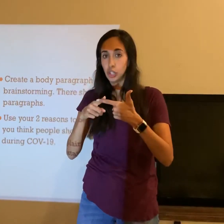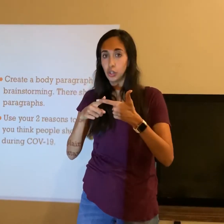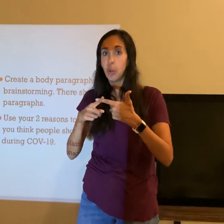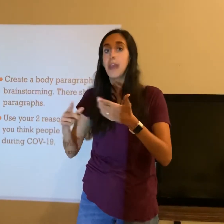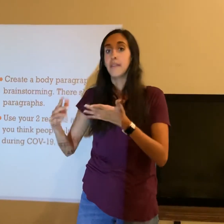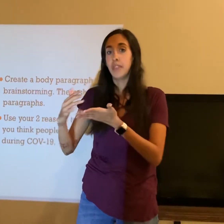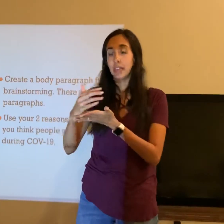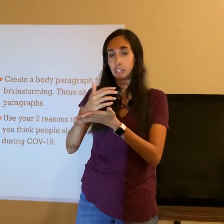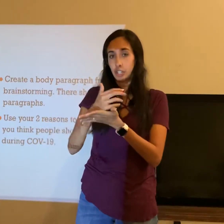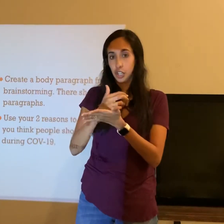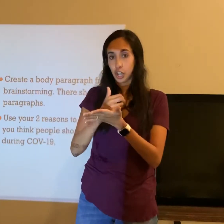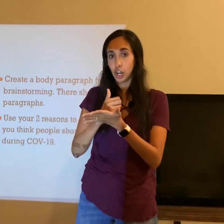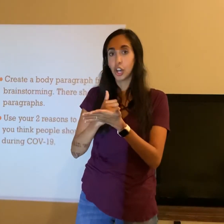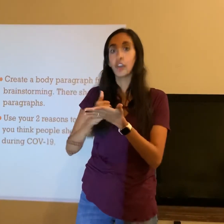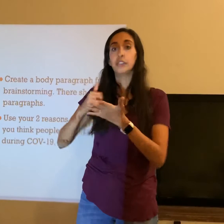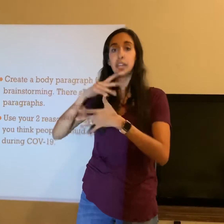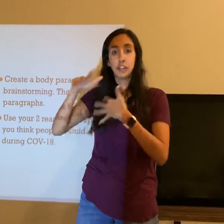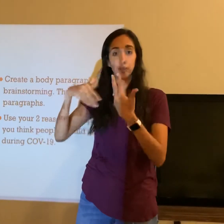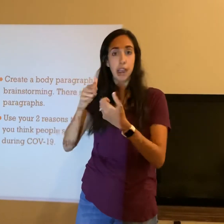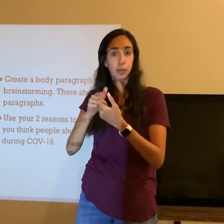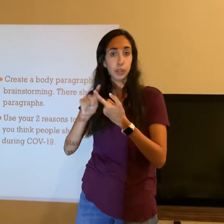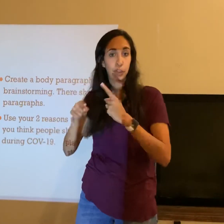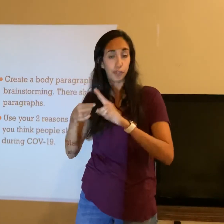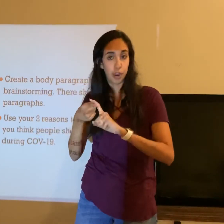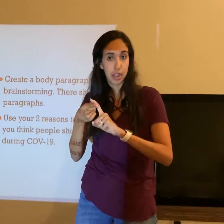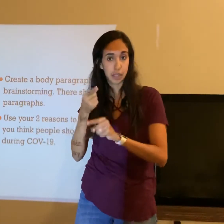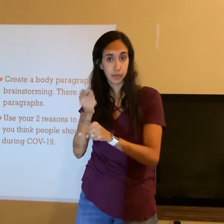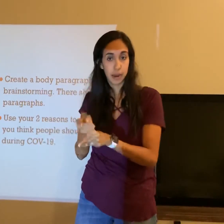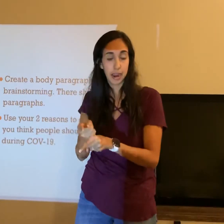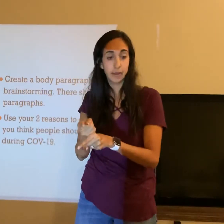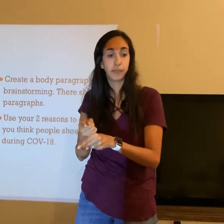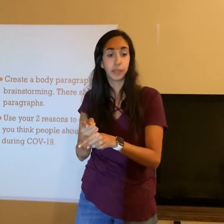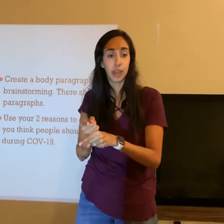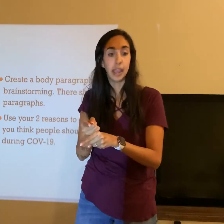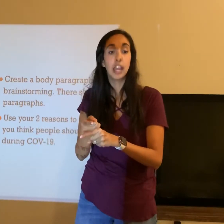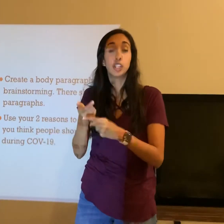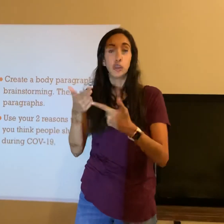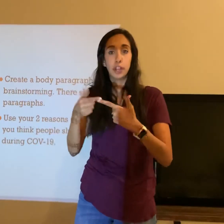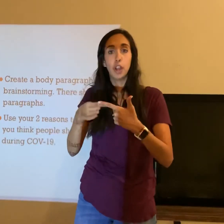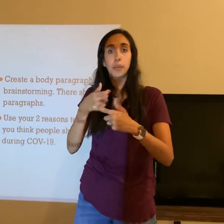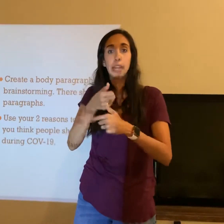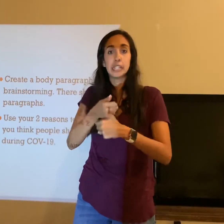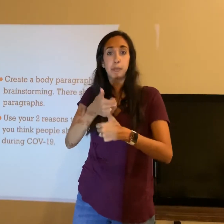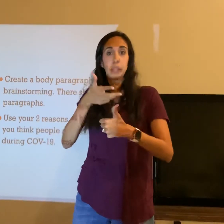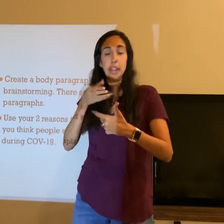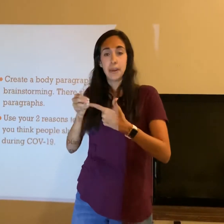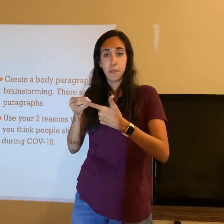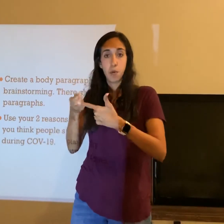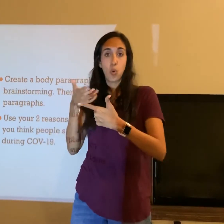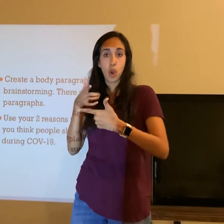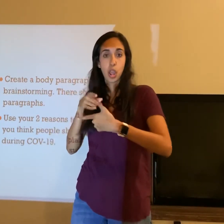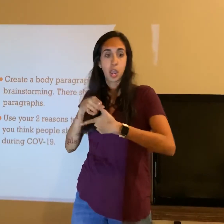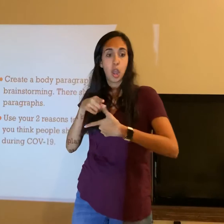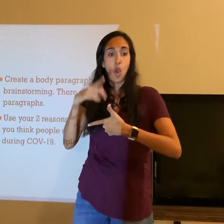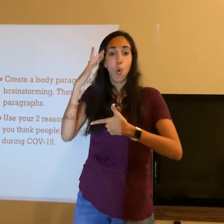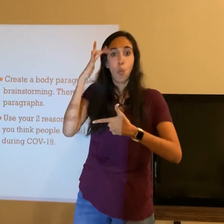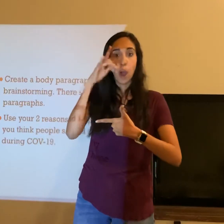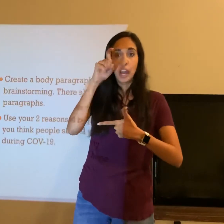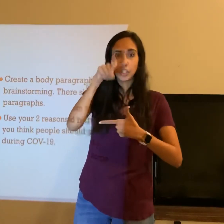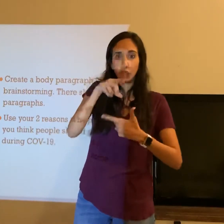2, they deserve to interact with their friends, right? Okay, so here I'm gonna explain more. Why should they